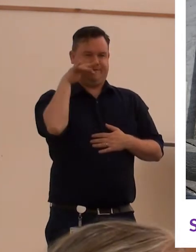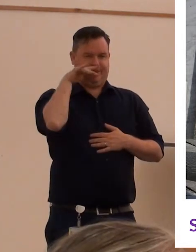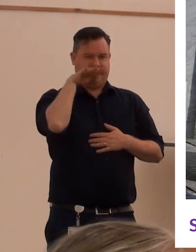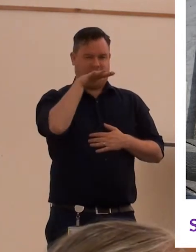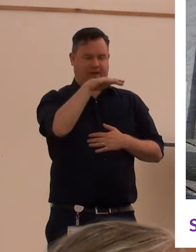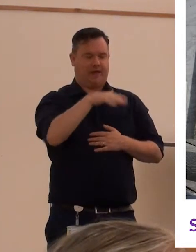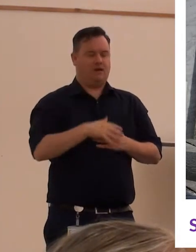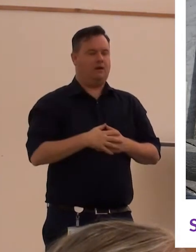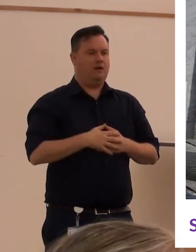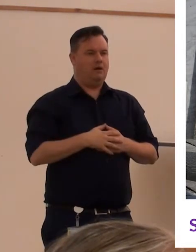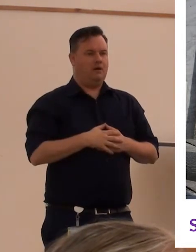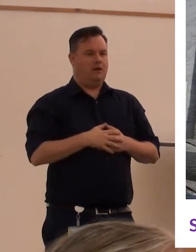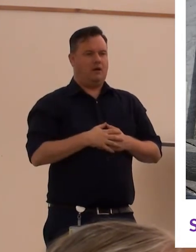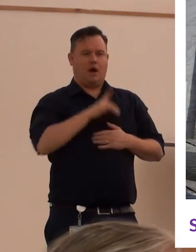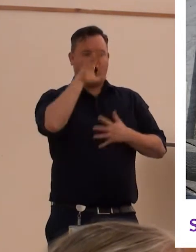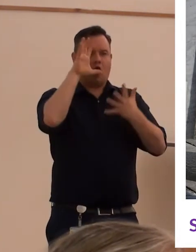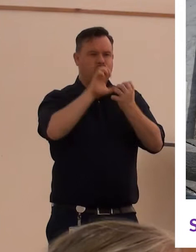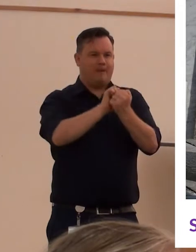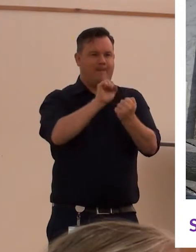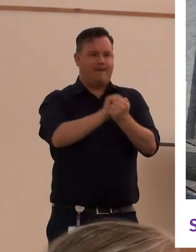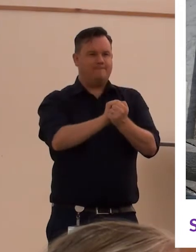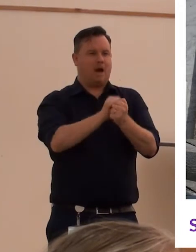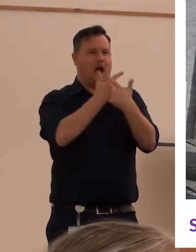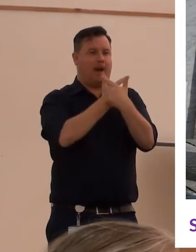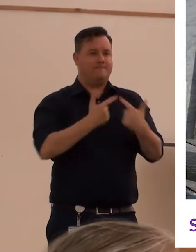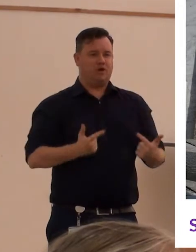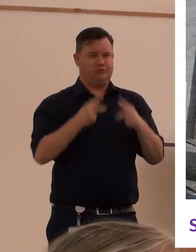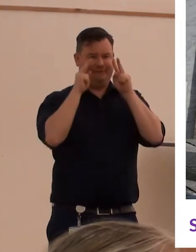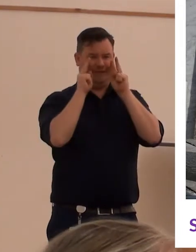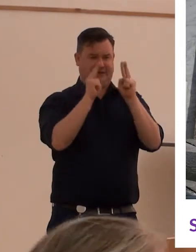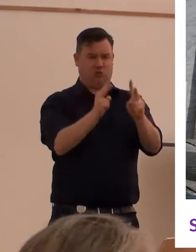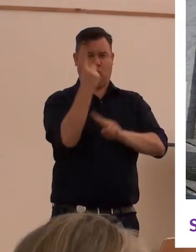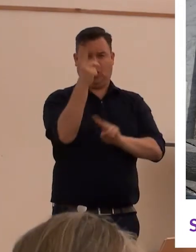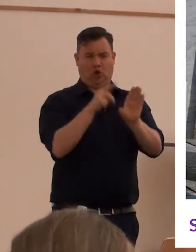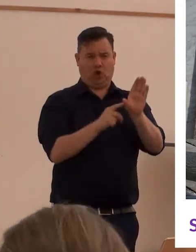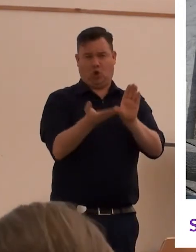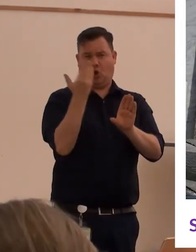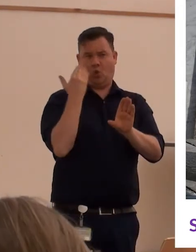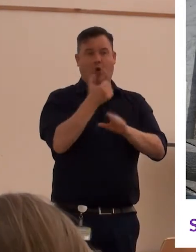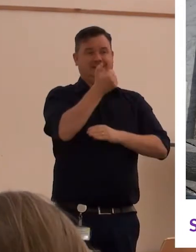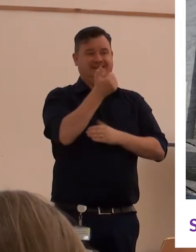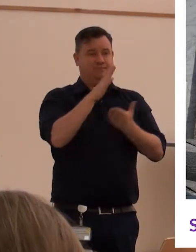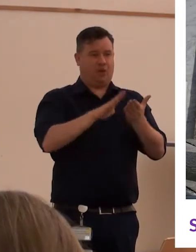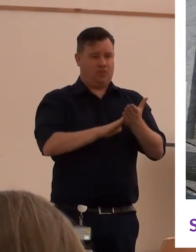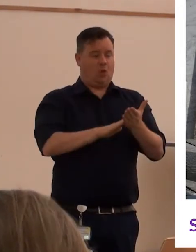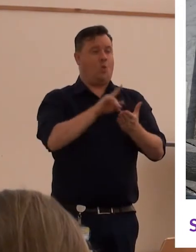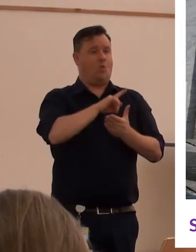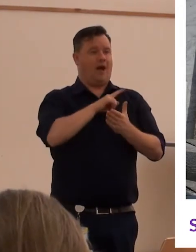was sort of saying, I can't remember how much vision I had a year ago, 6 months ago, because of this sort